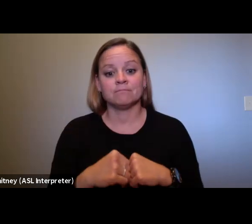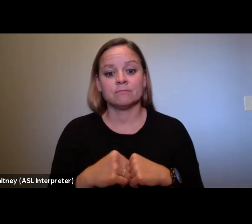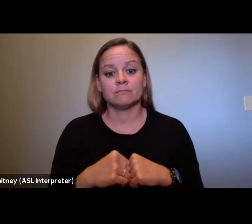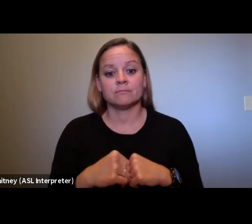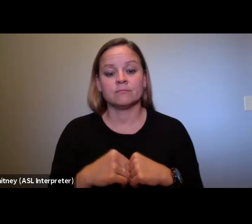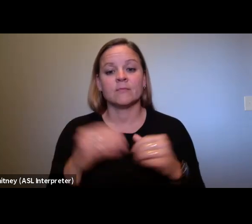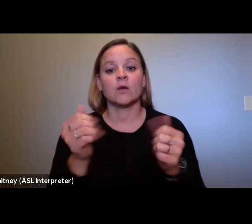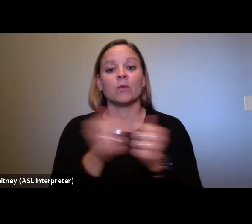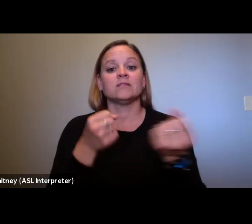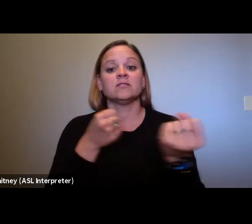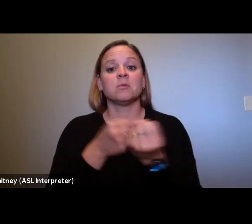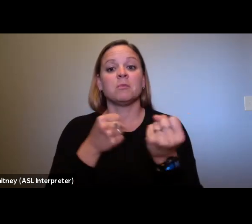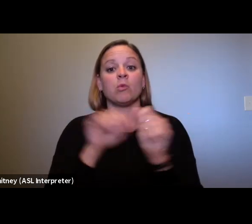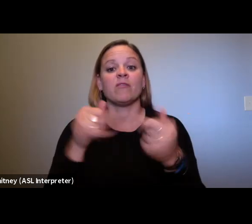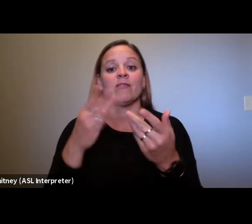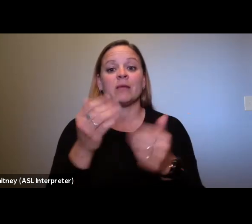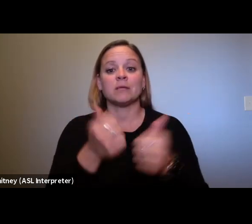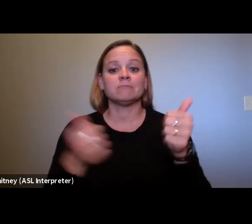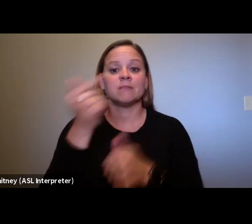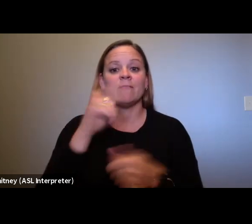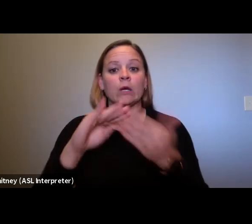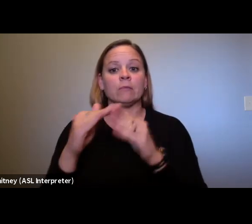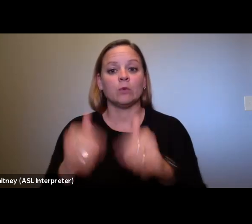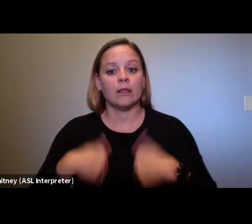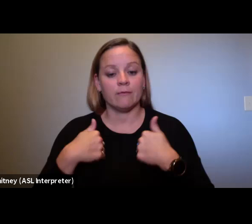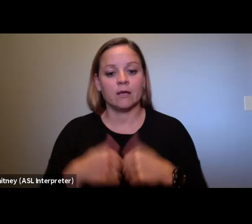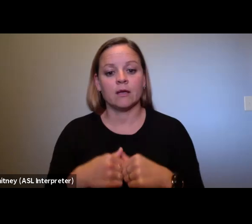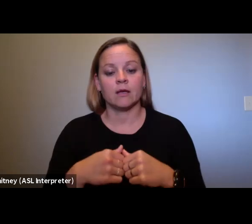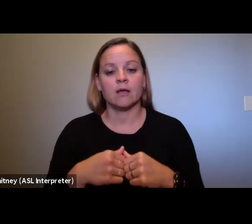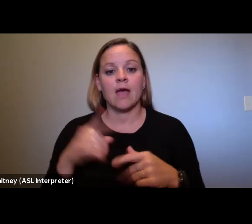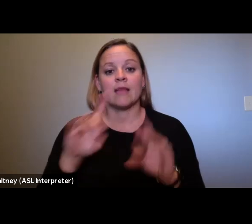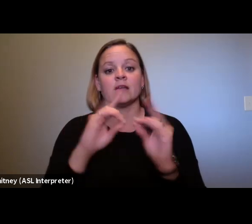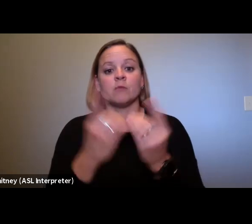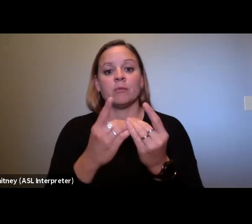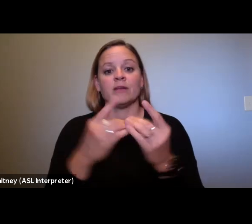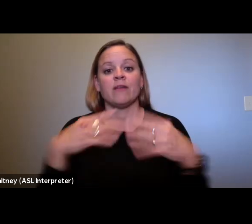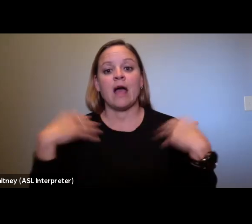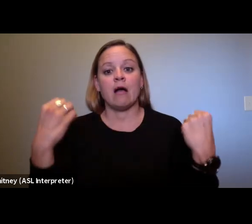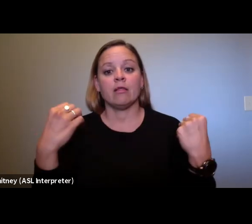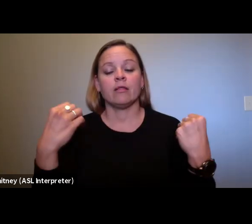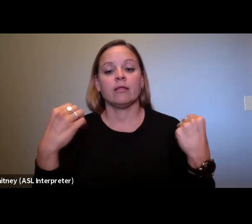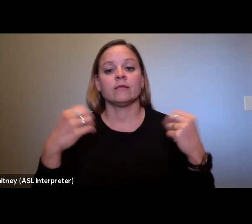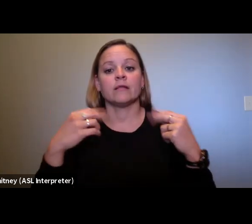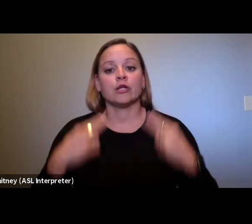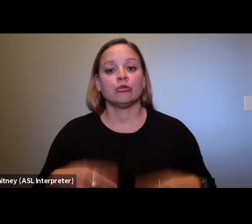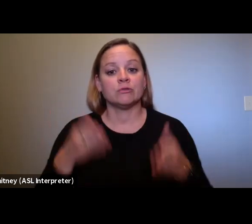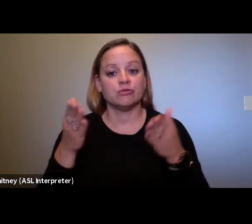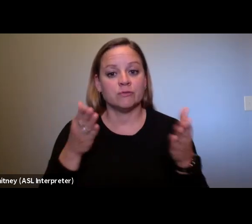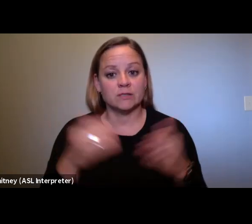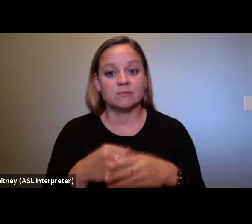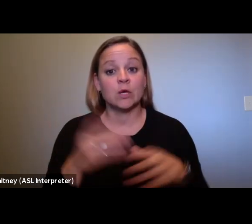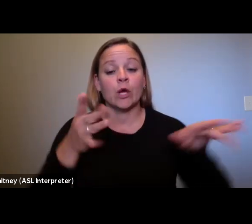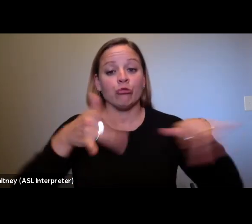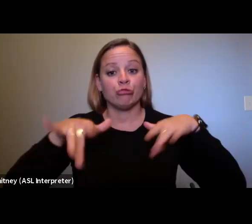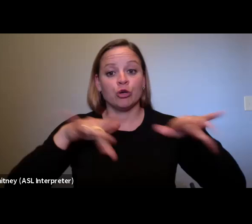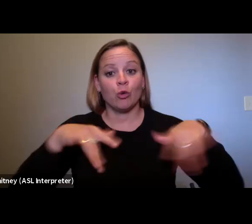with support provided by the Administration for Community Living at the Department of Health and Human Services. So we are recording today's